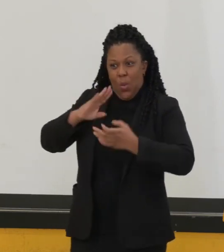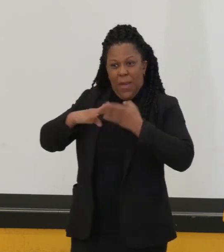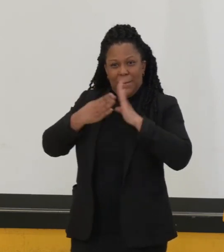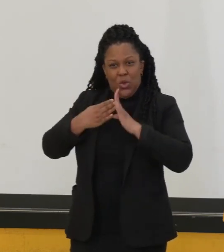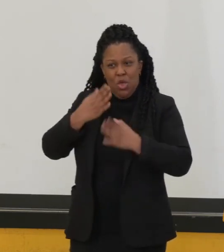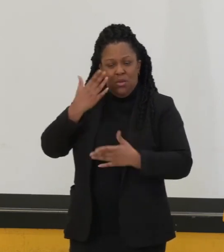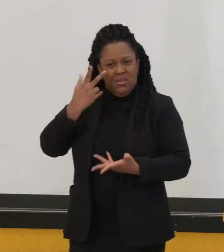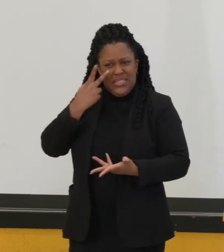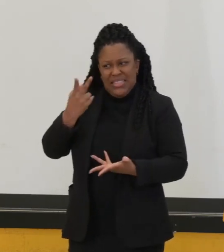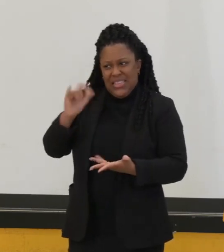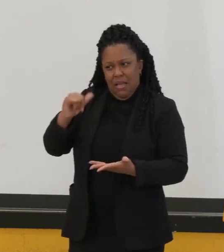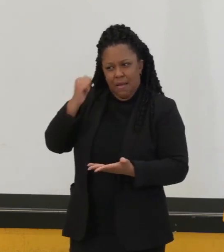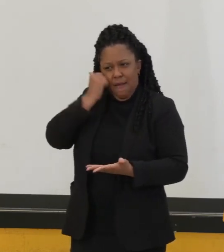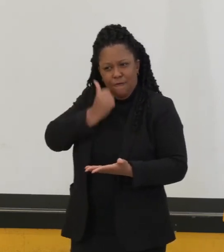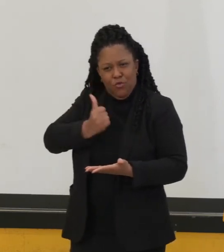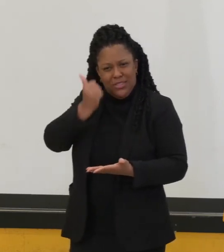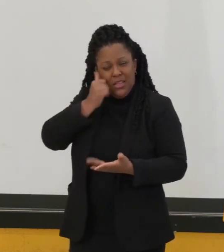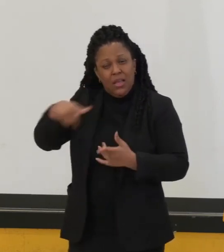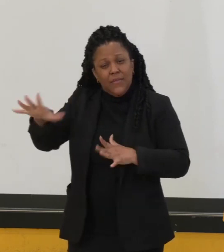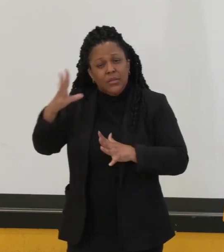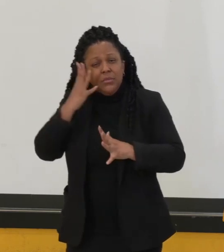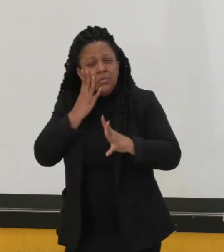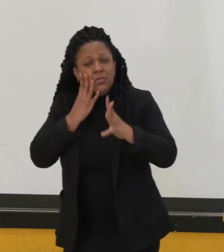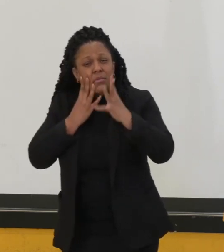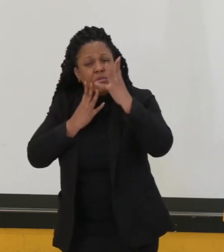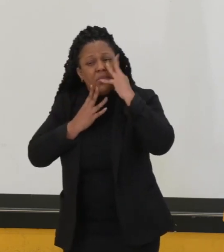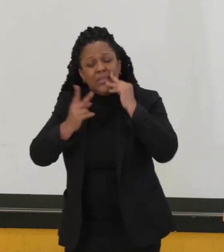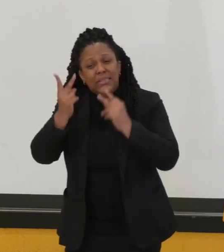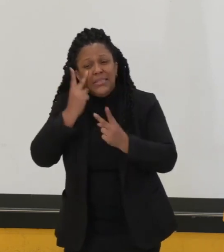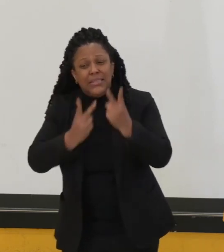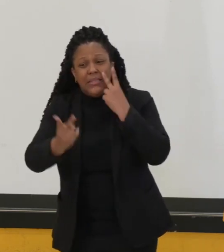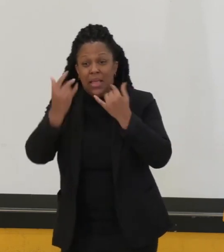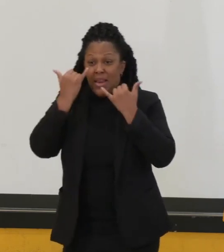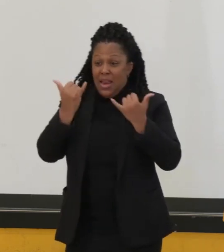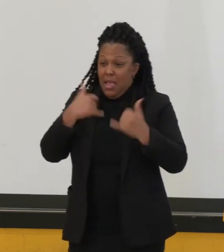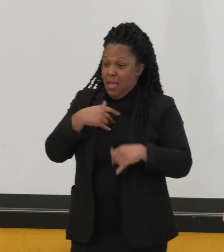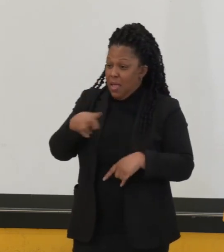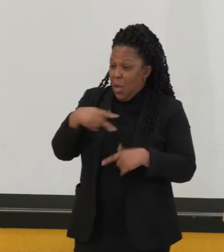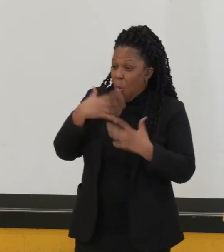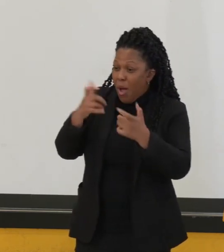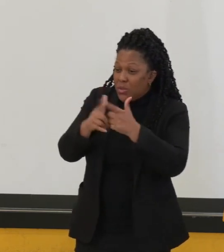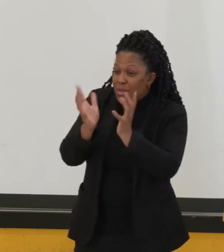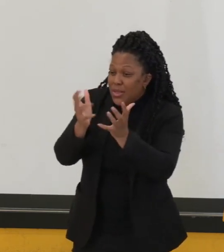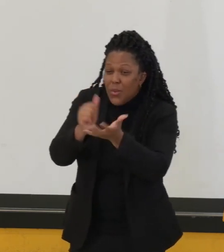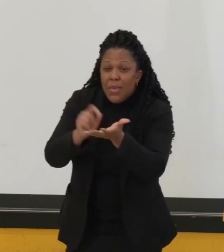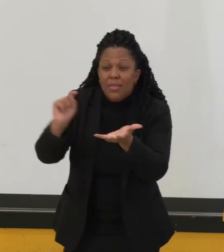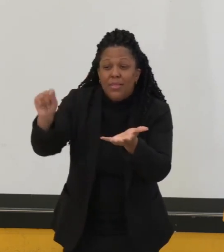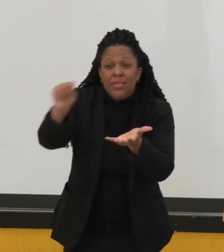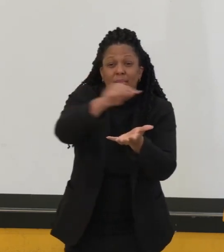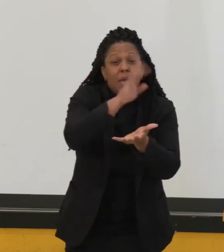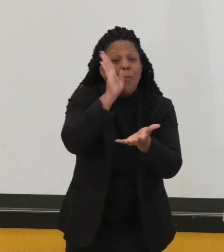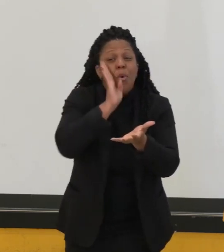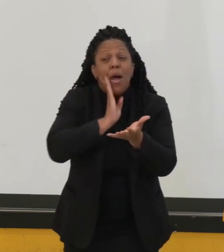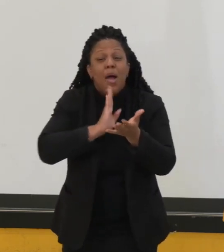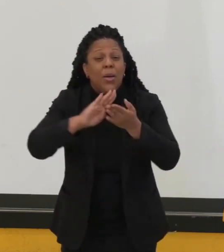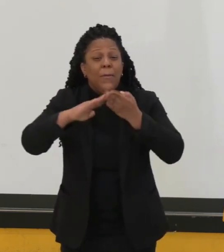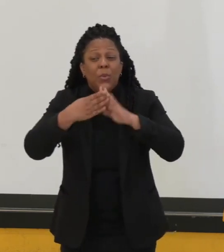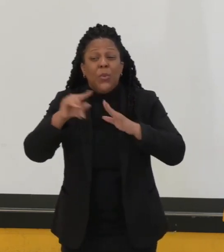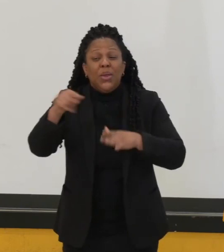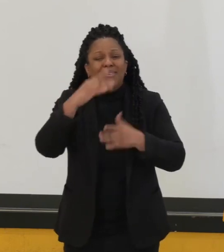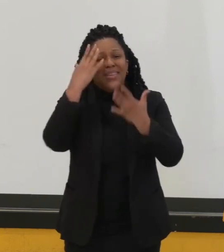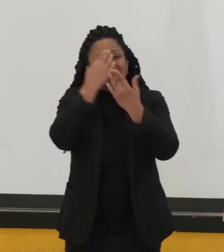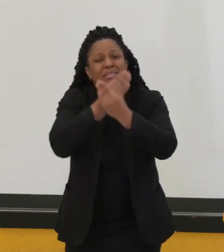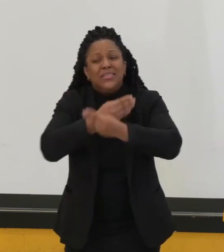black communities in particular, I know the effects of the last 12 months have been just a